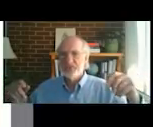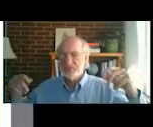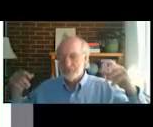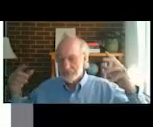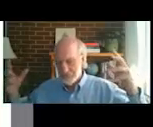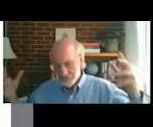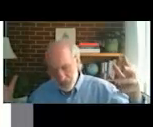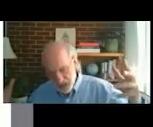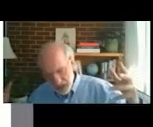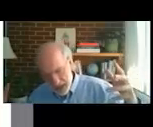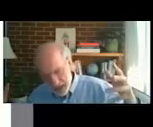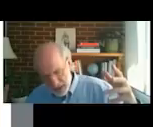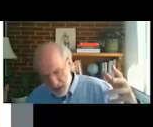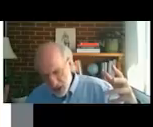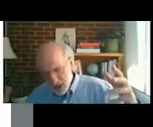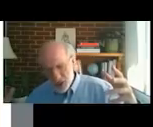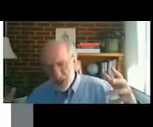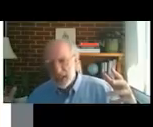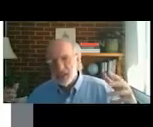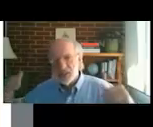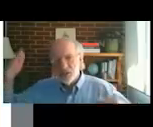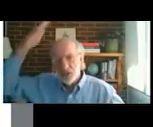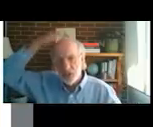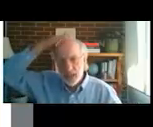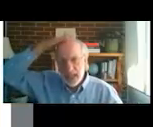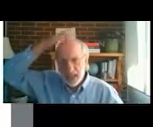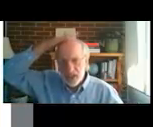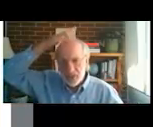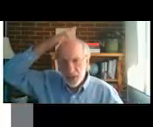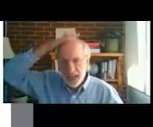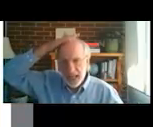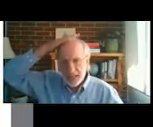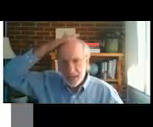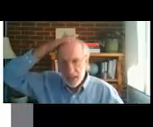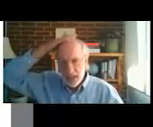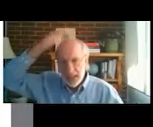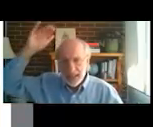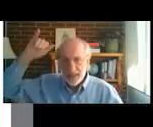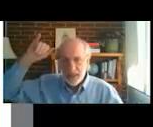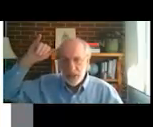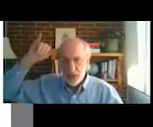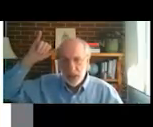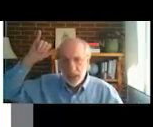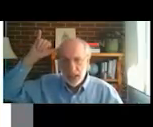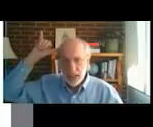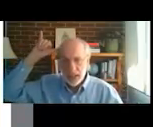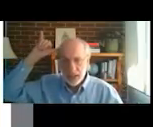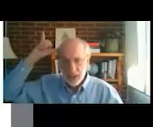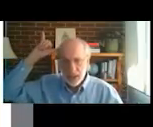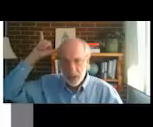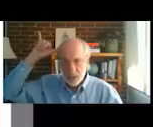signs, and the child has learned to ask for hat, and their